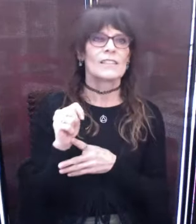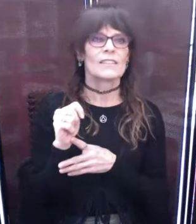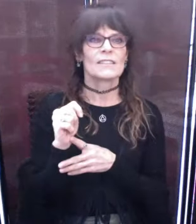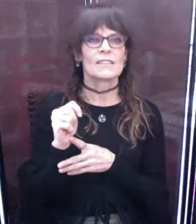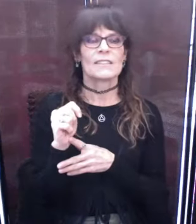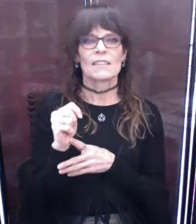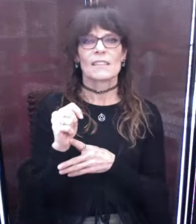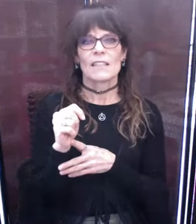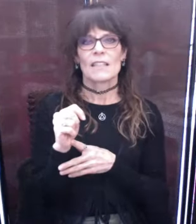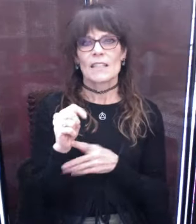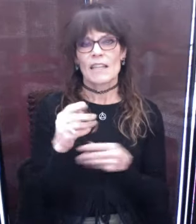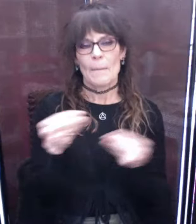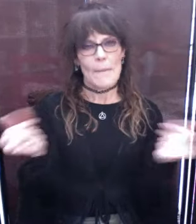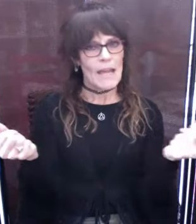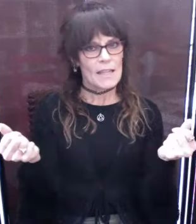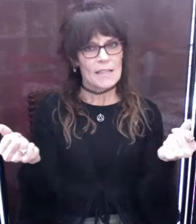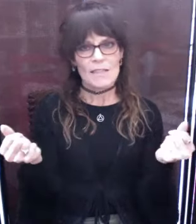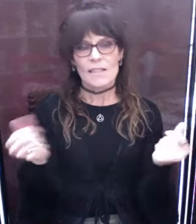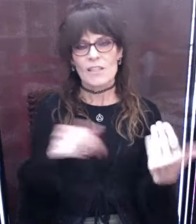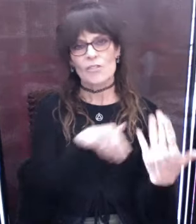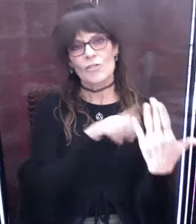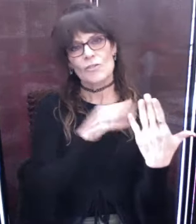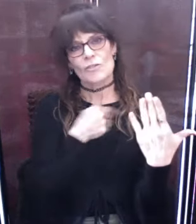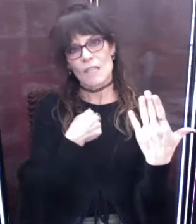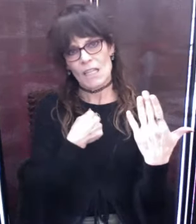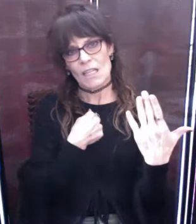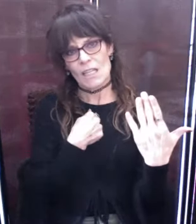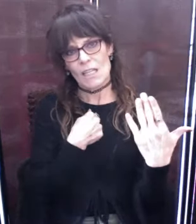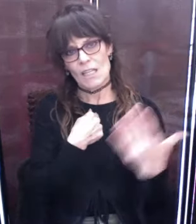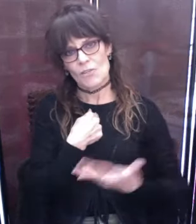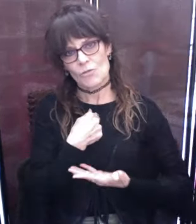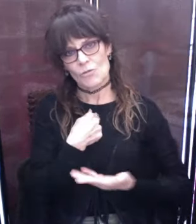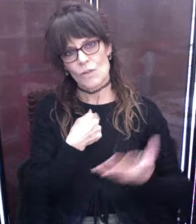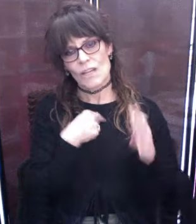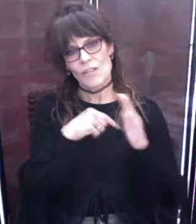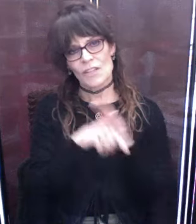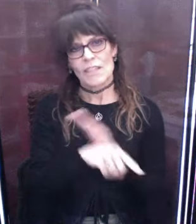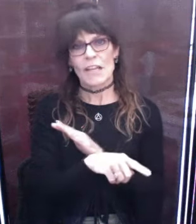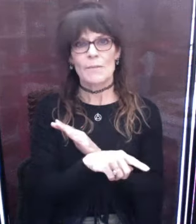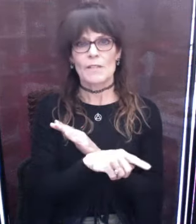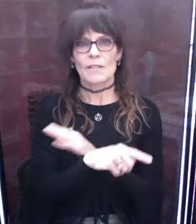that I made to people introduced me to the depth of love and forgiveness.